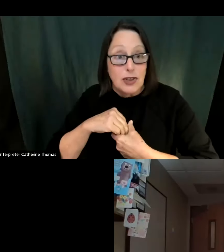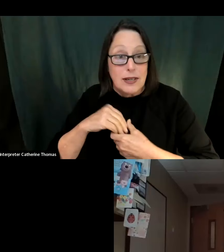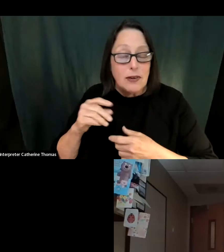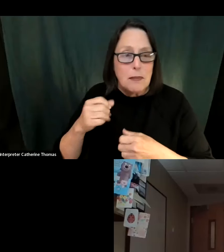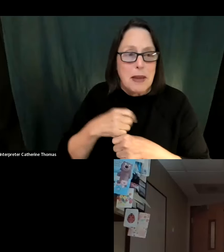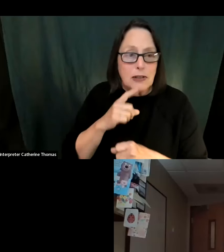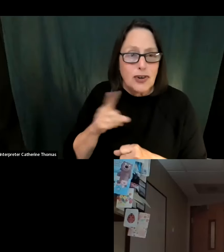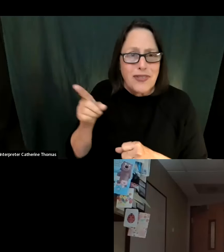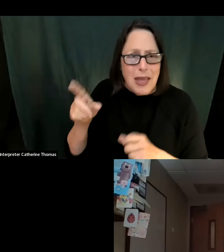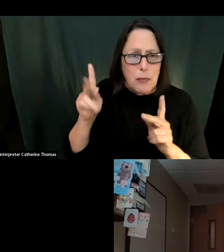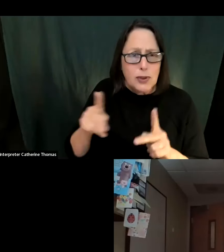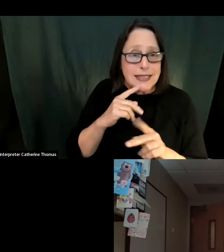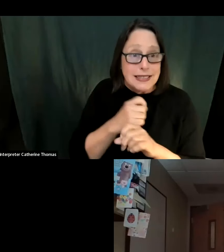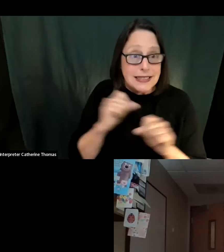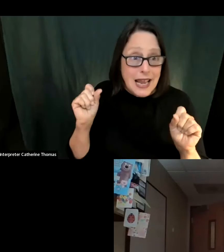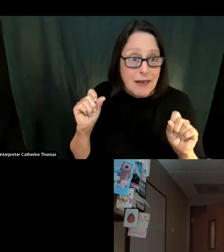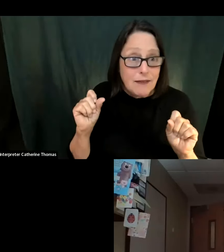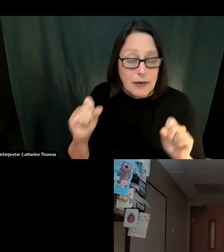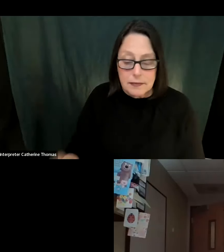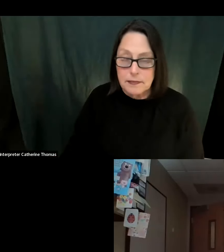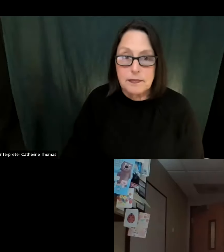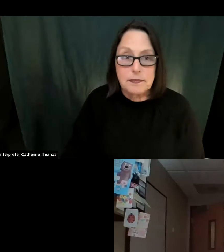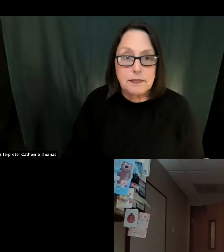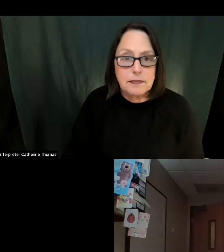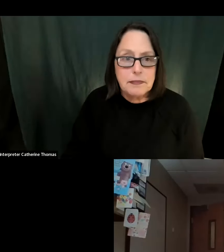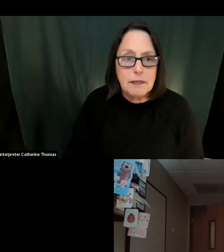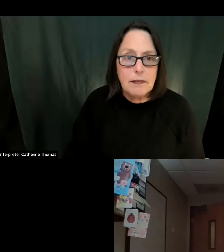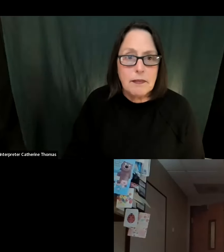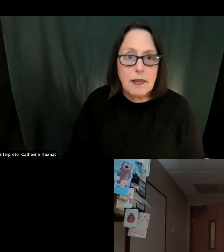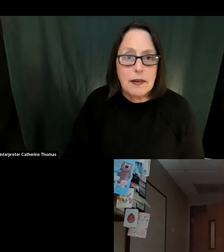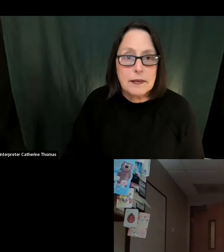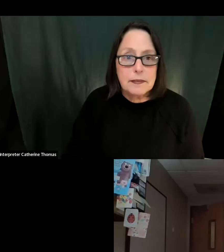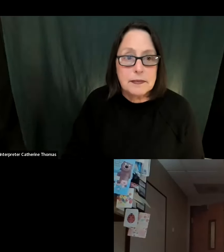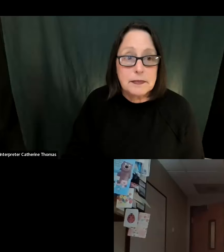is safe. And of course, if they would